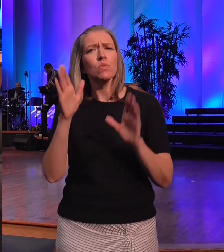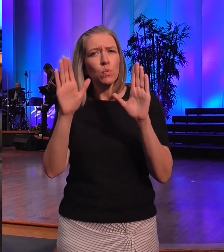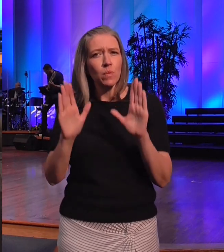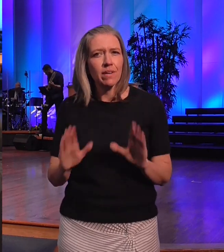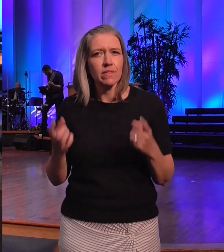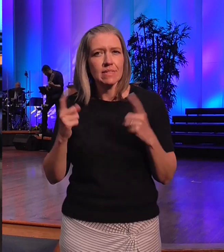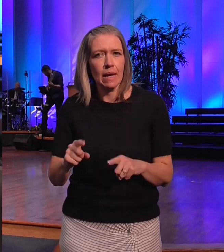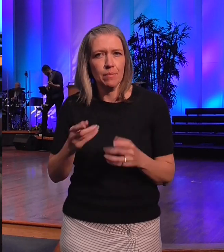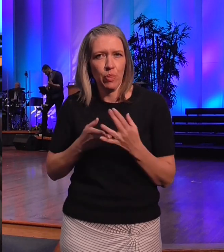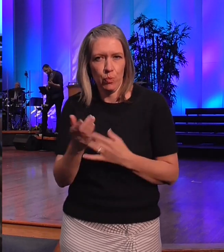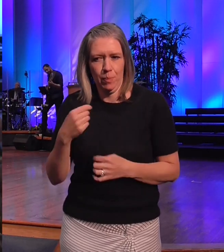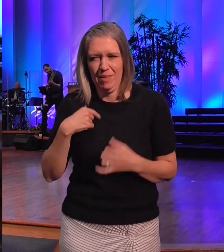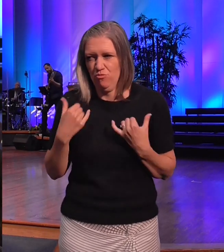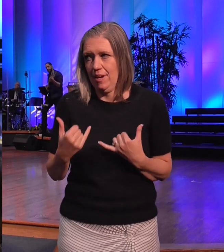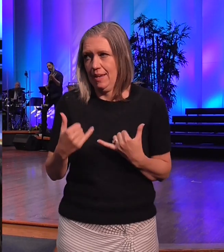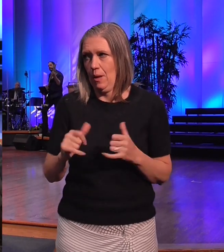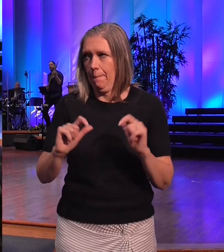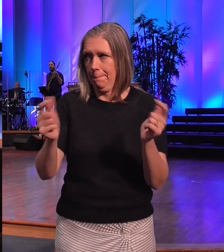now.